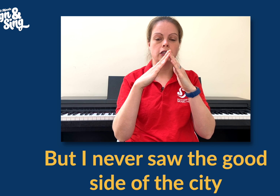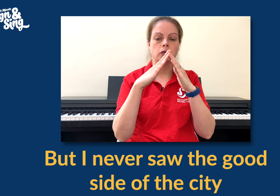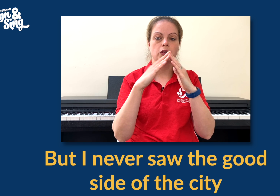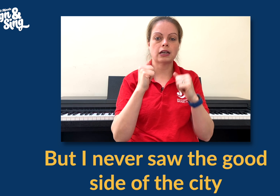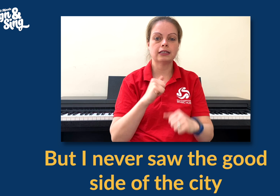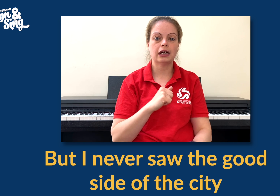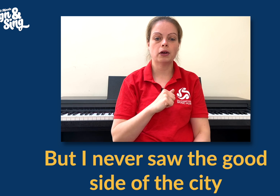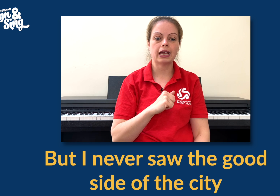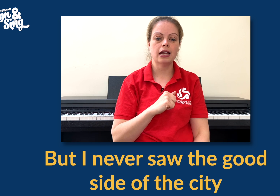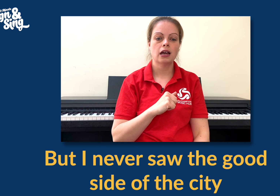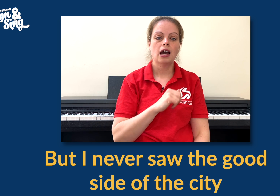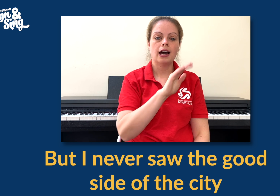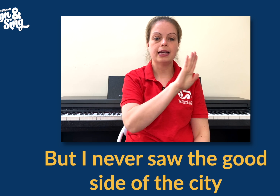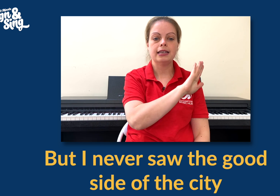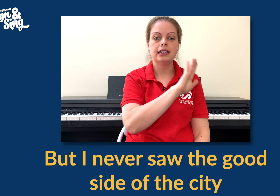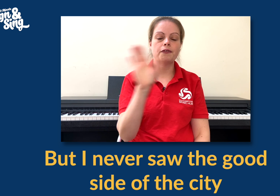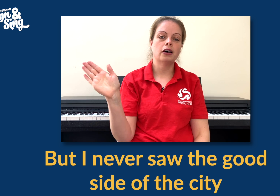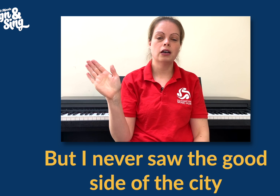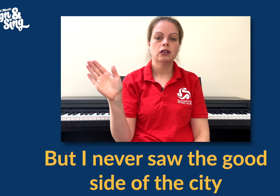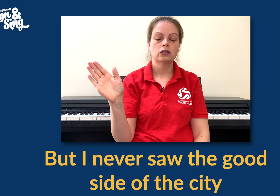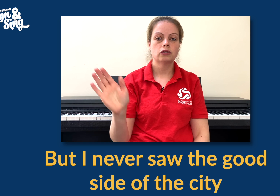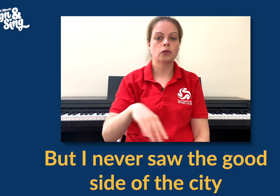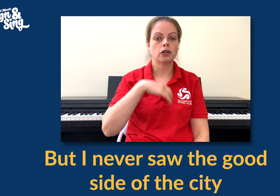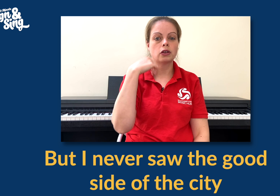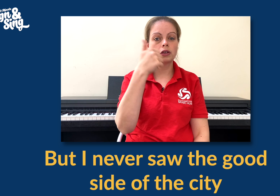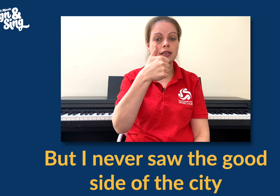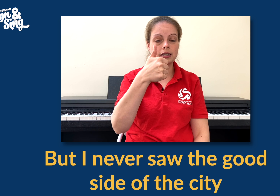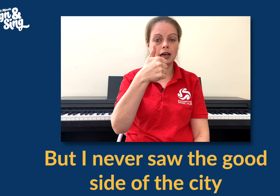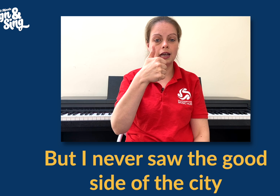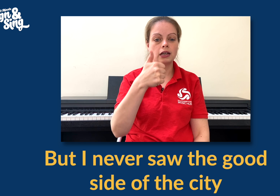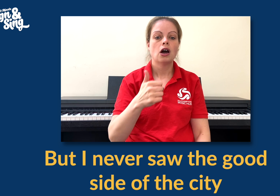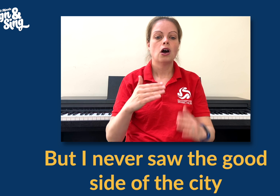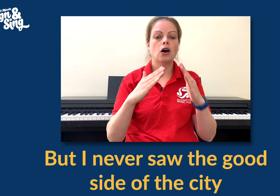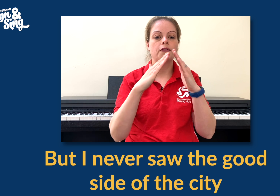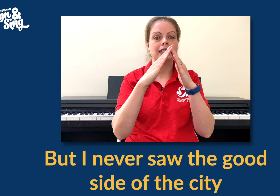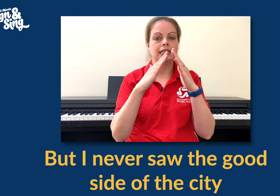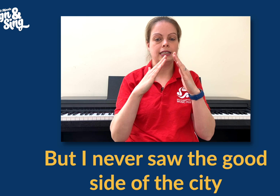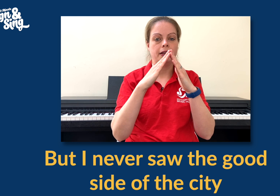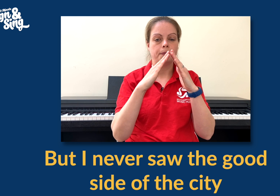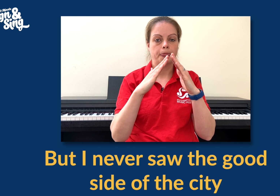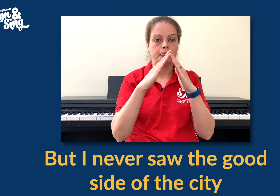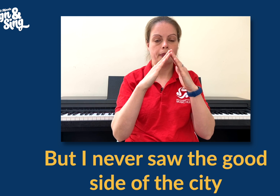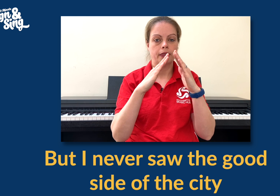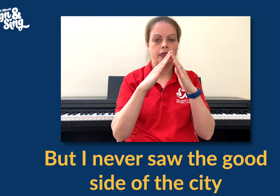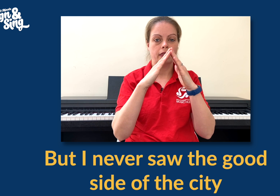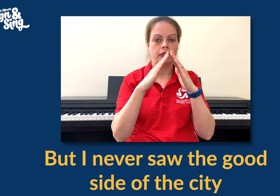So let's do all the signs in that one again. I never saw the good side of the city.